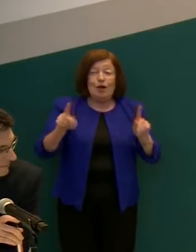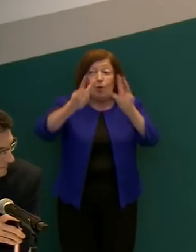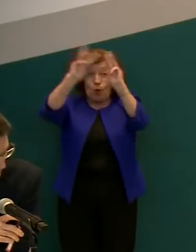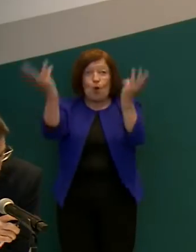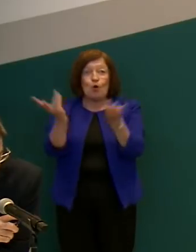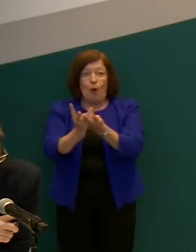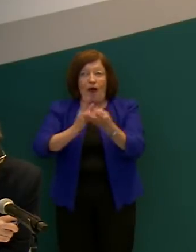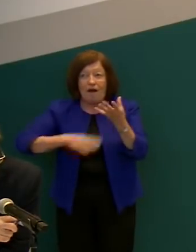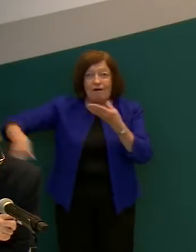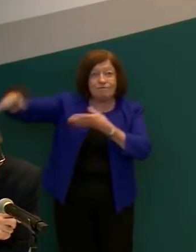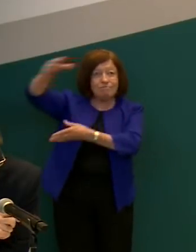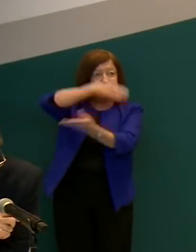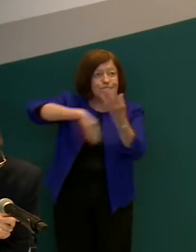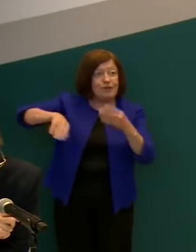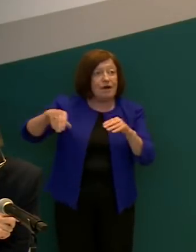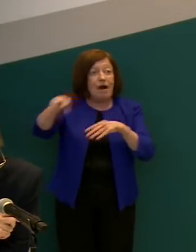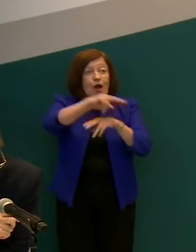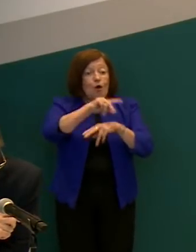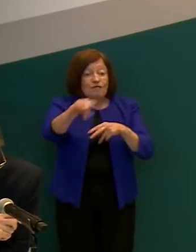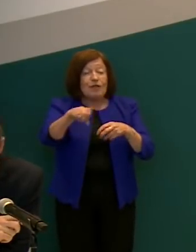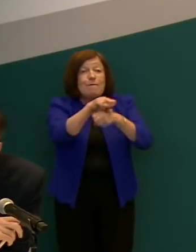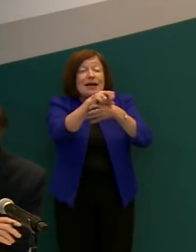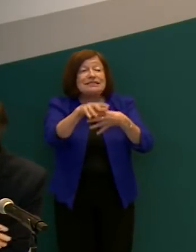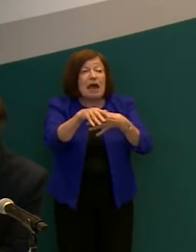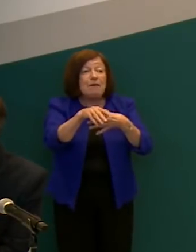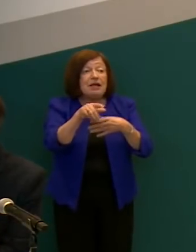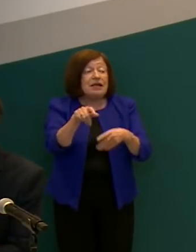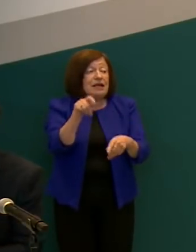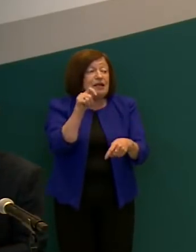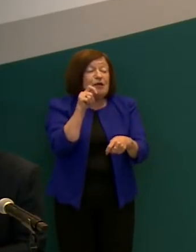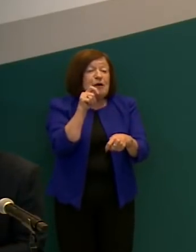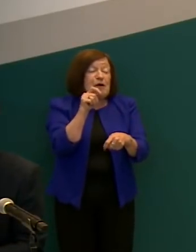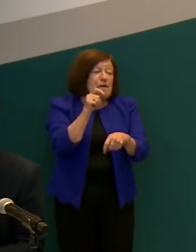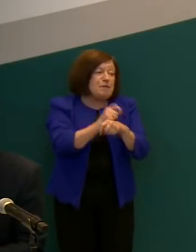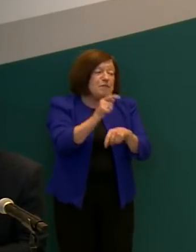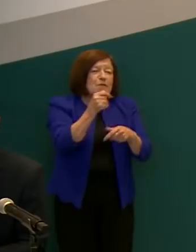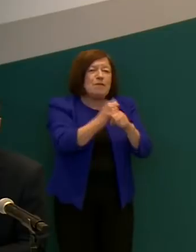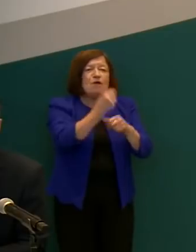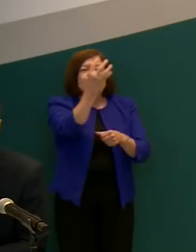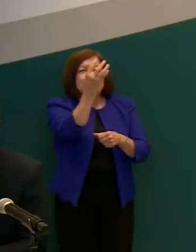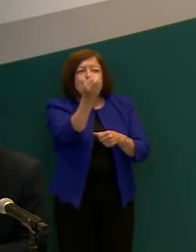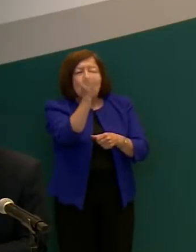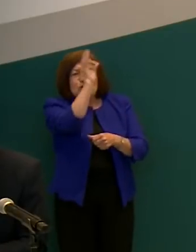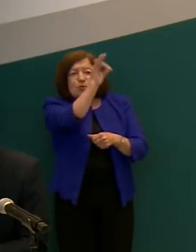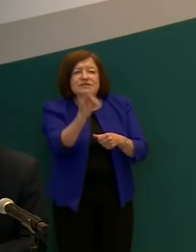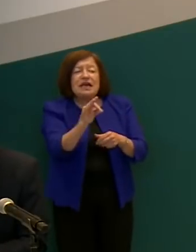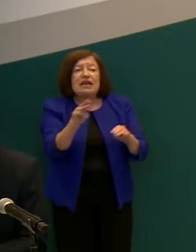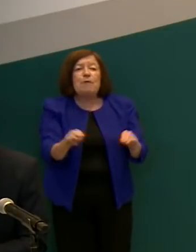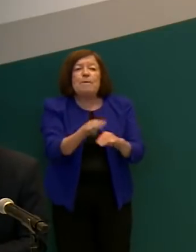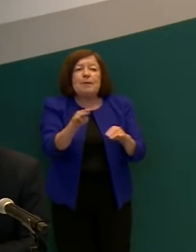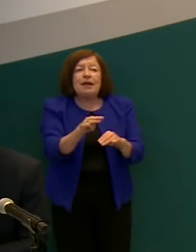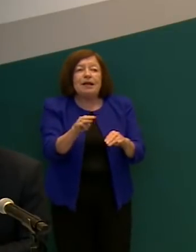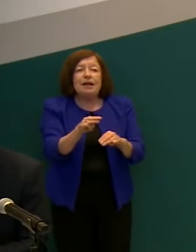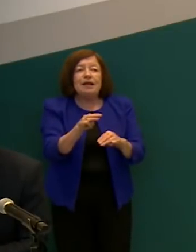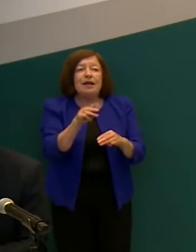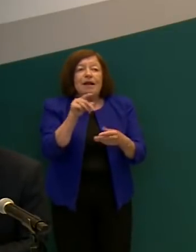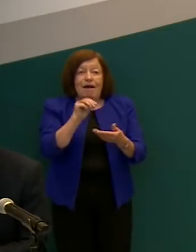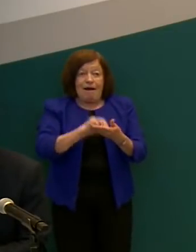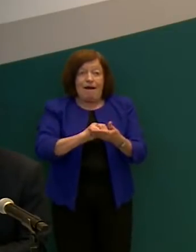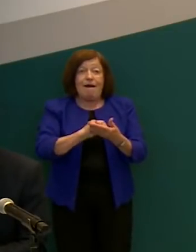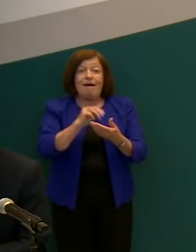Globally, throughout the pandemic, the best studies would show that about 40% of people are